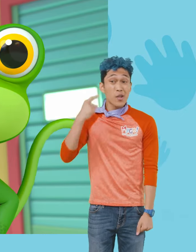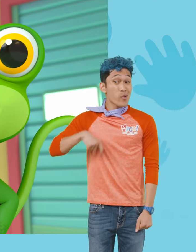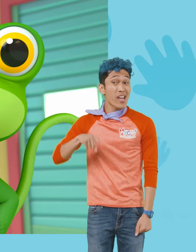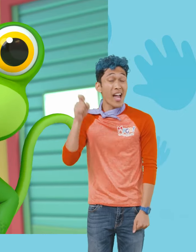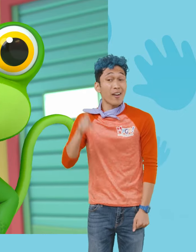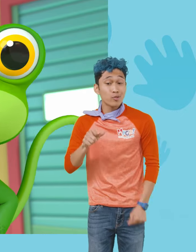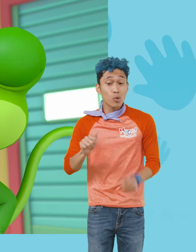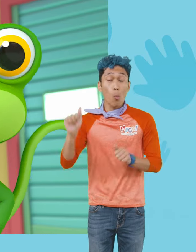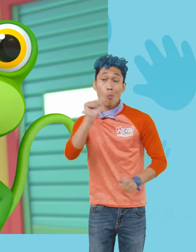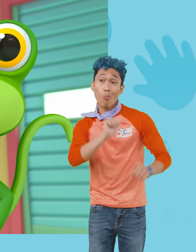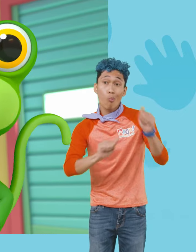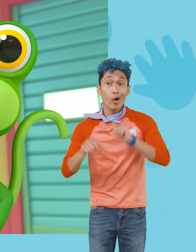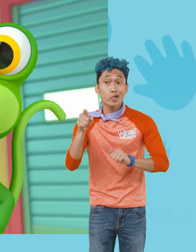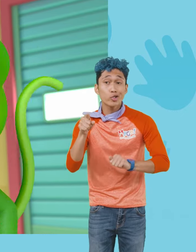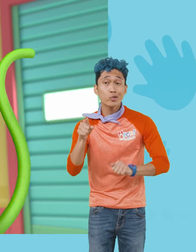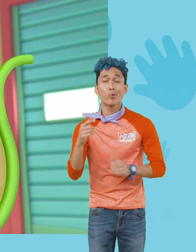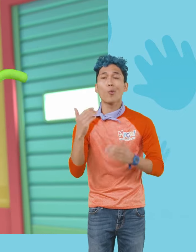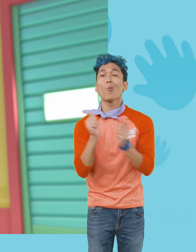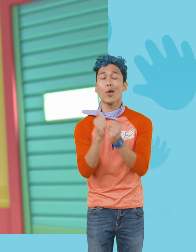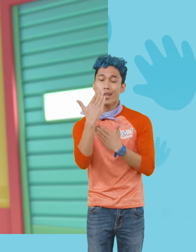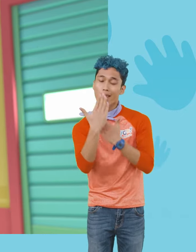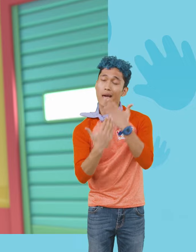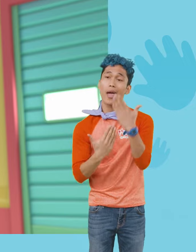I think we're going to have to wash you by hand.